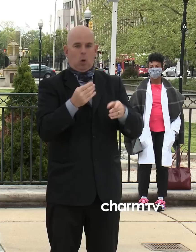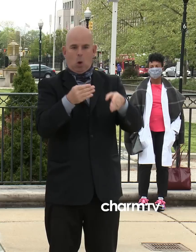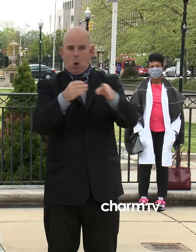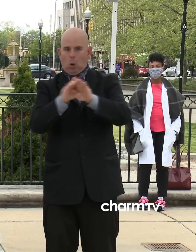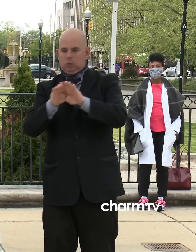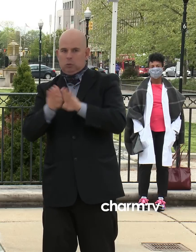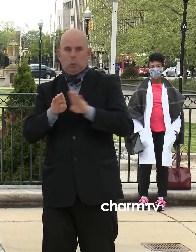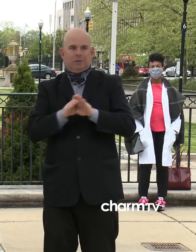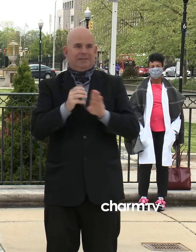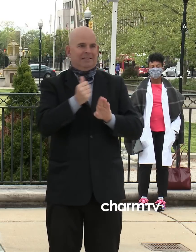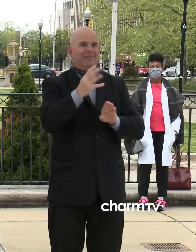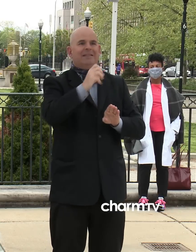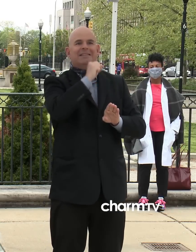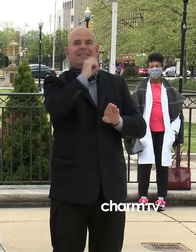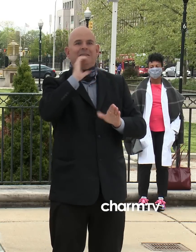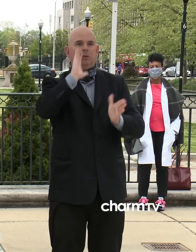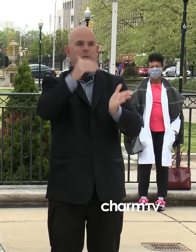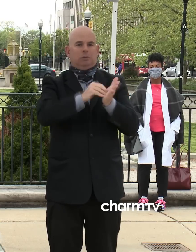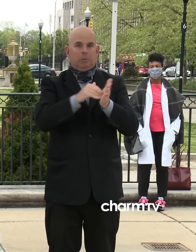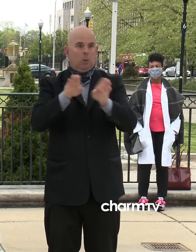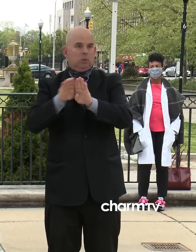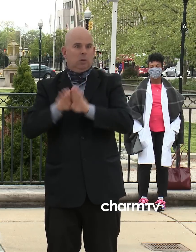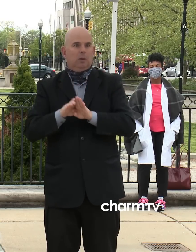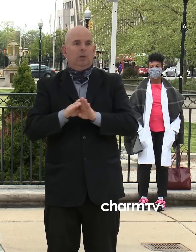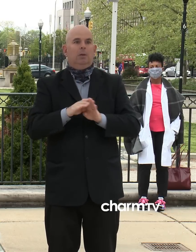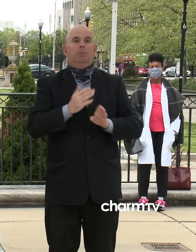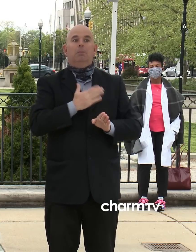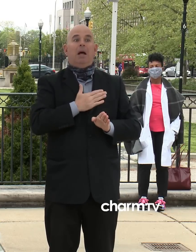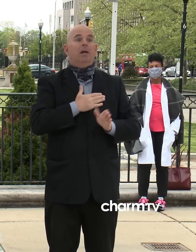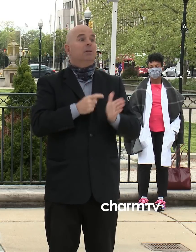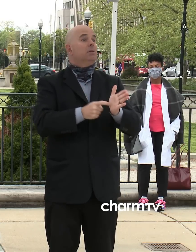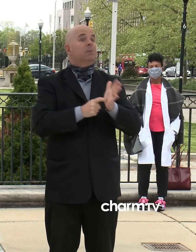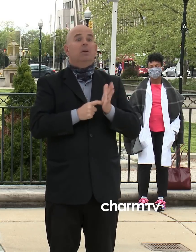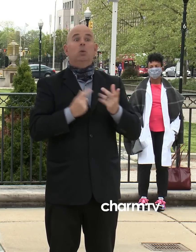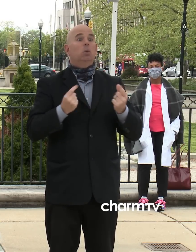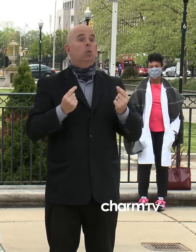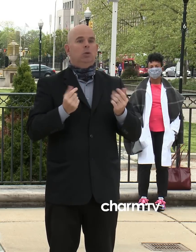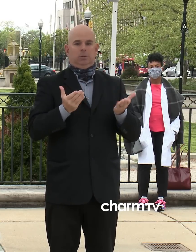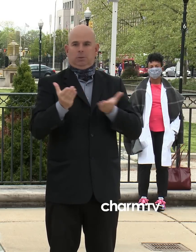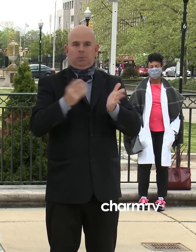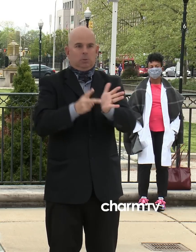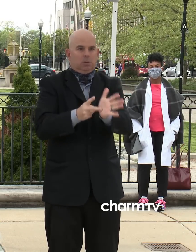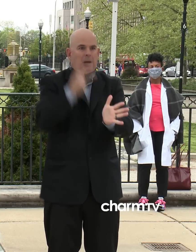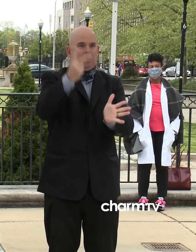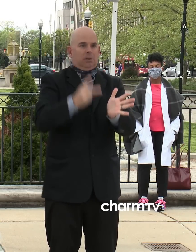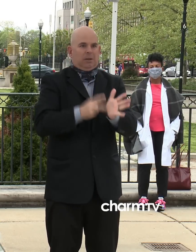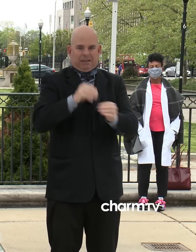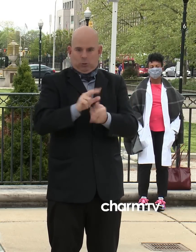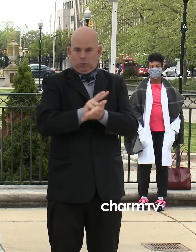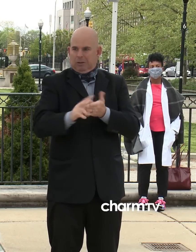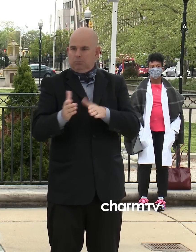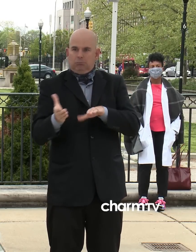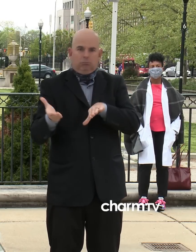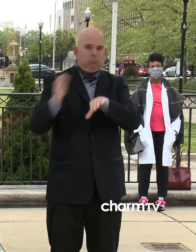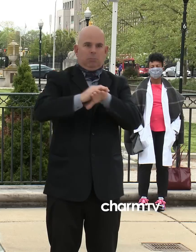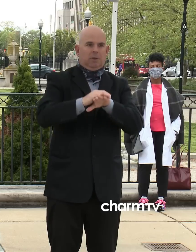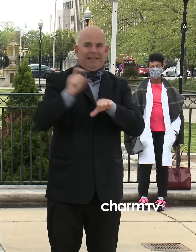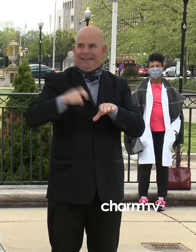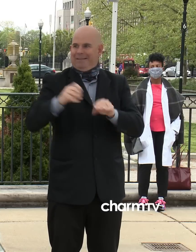place, the demand for our service quickly escalated, nearly doubling in less than 3 weeks. Since mid-March, we've